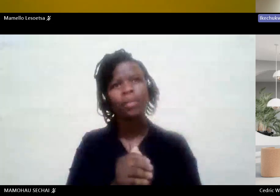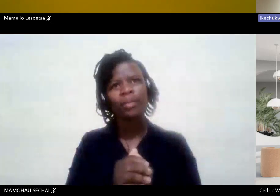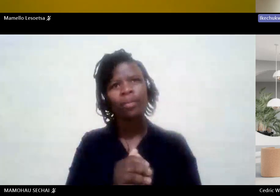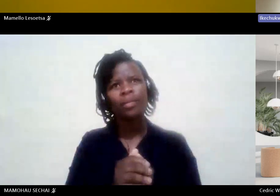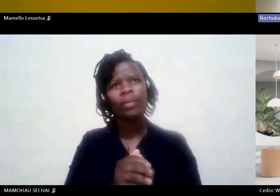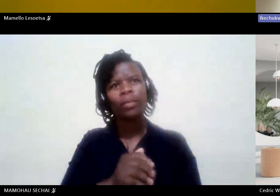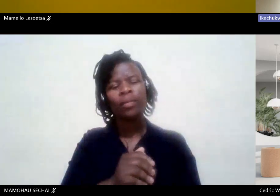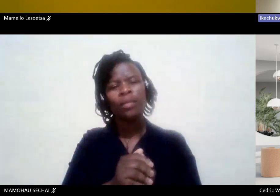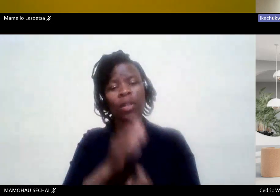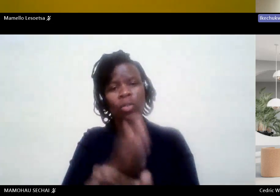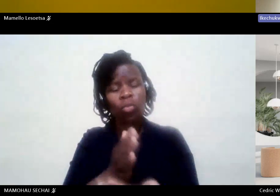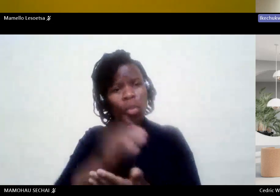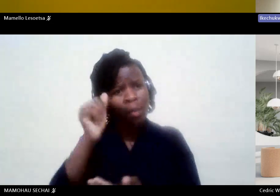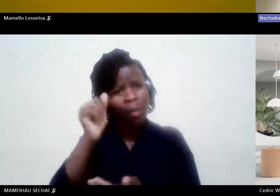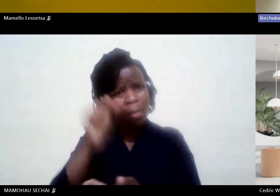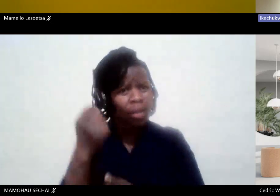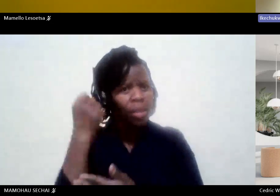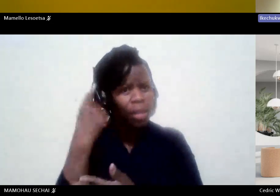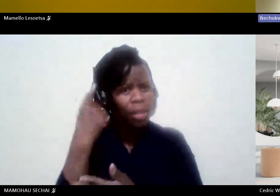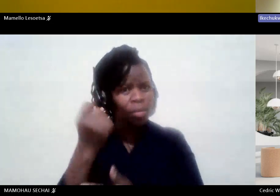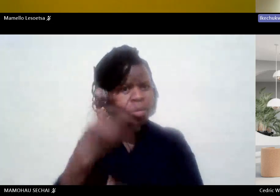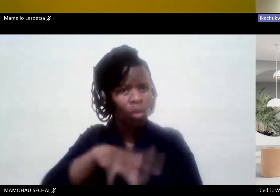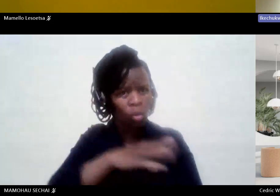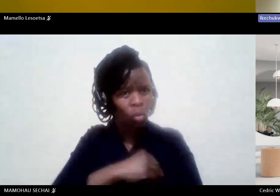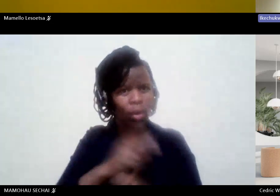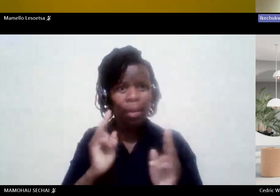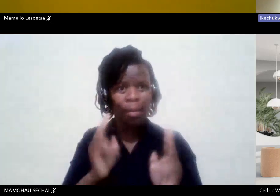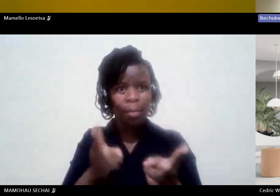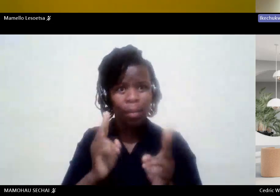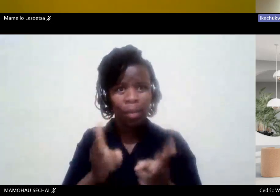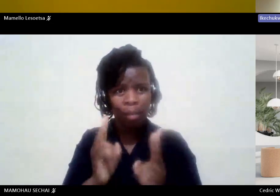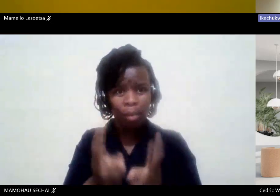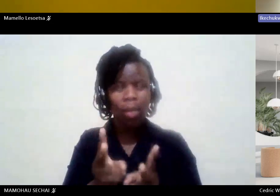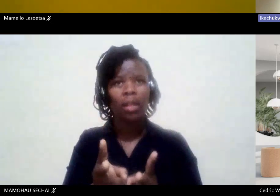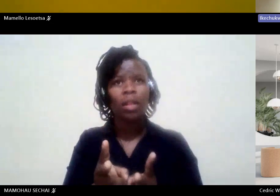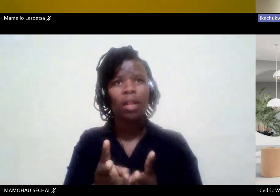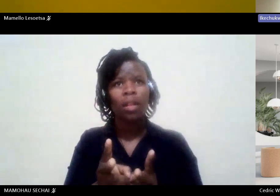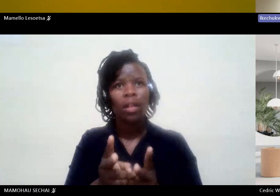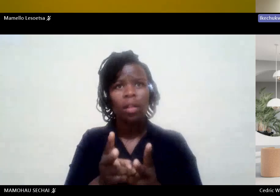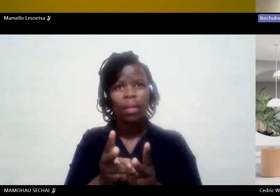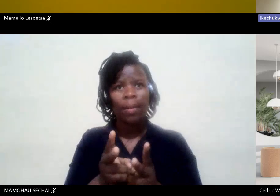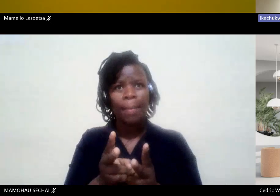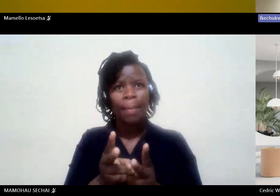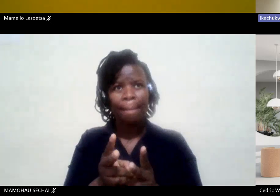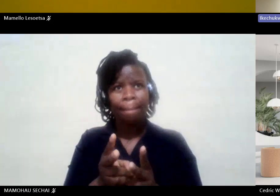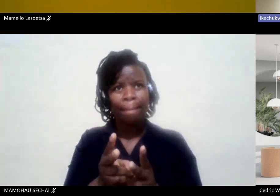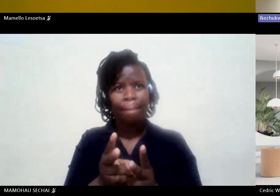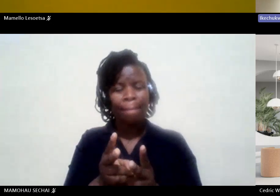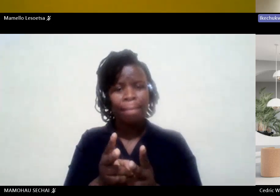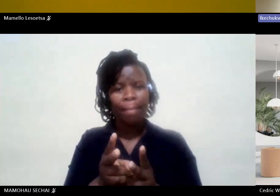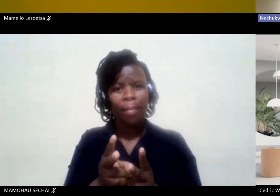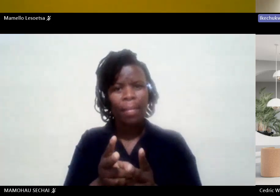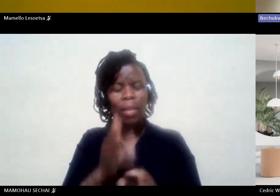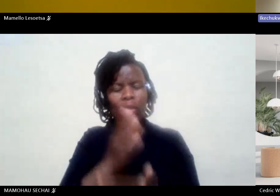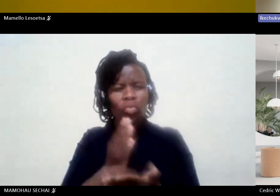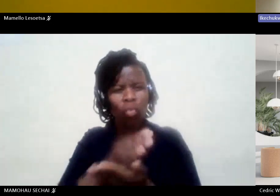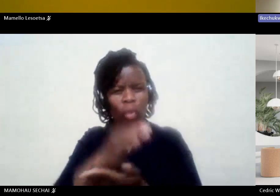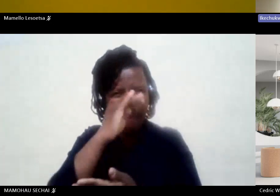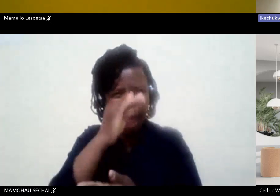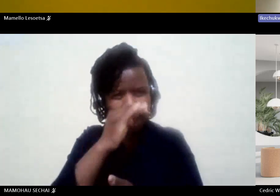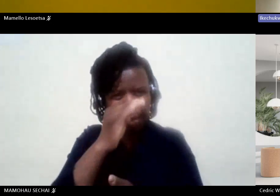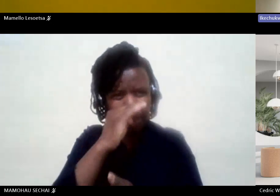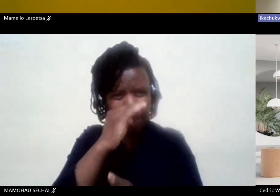human beings are creatures of habit. We do things out of habit. So it takes a while for us to get out of a habit to